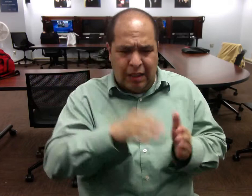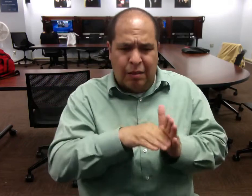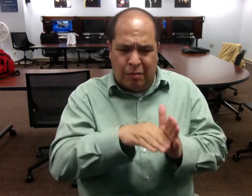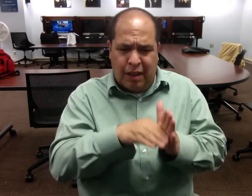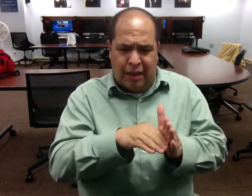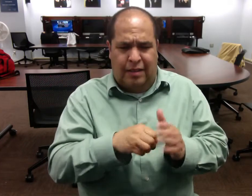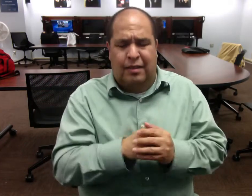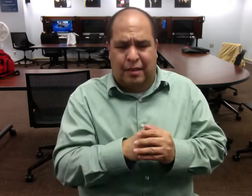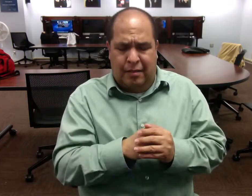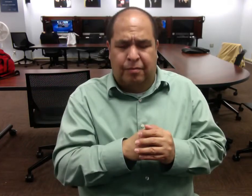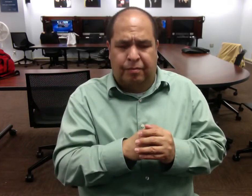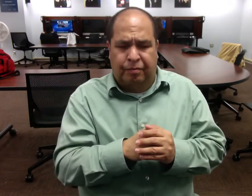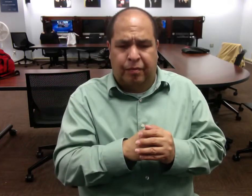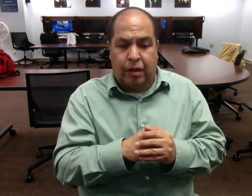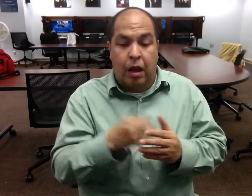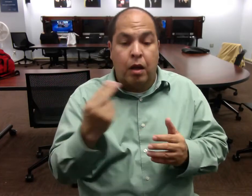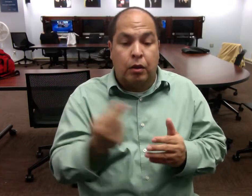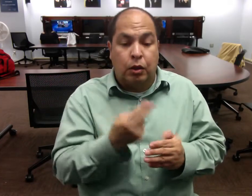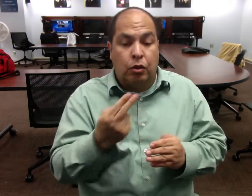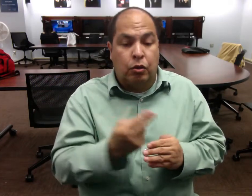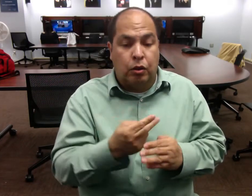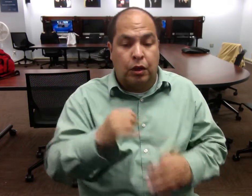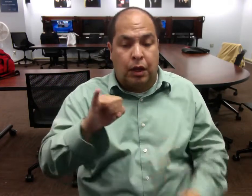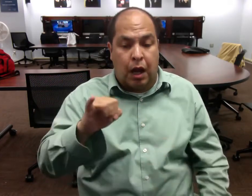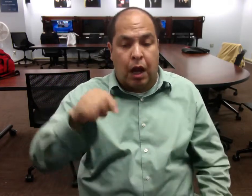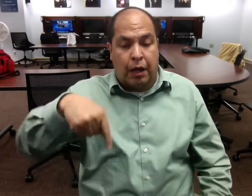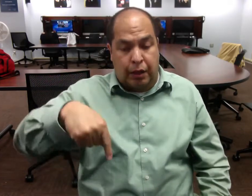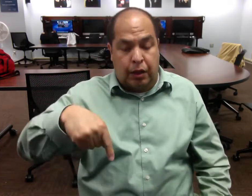First, there is linguistic intelligence.